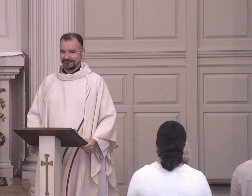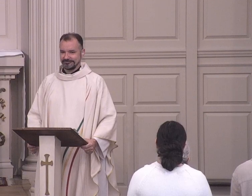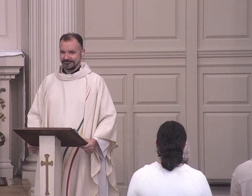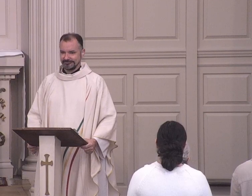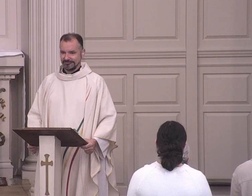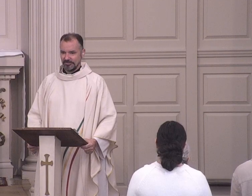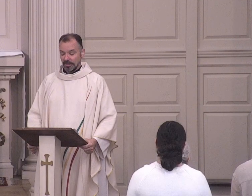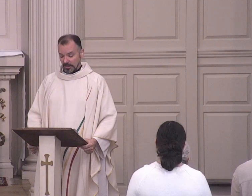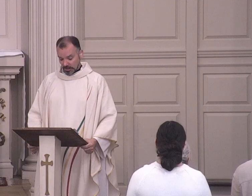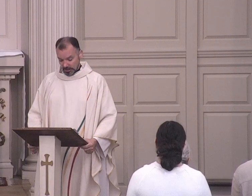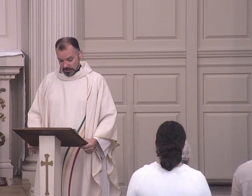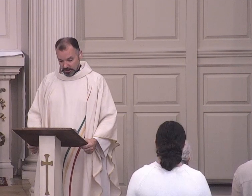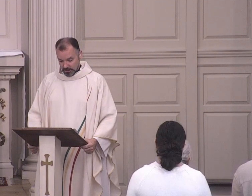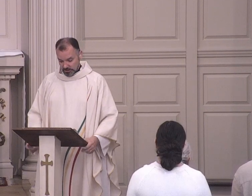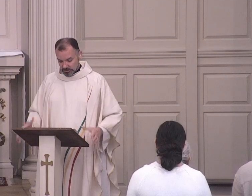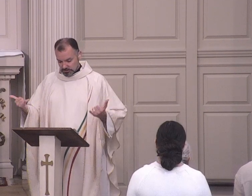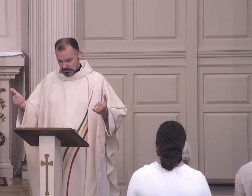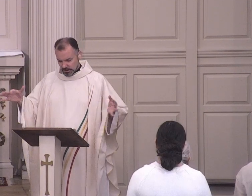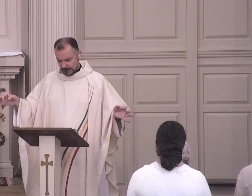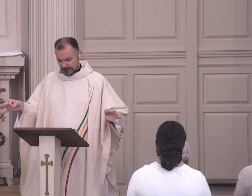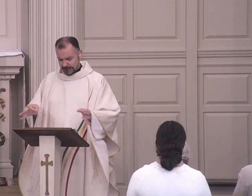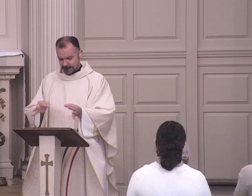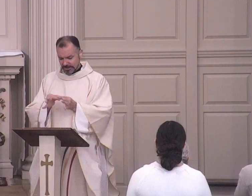your spirit.